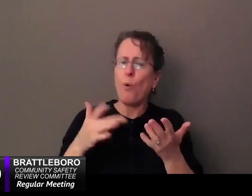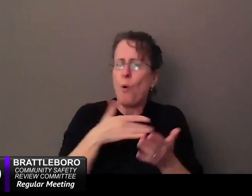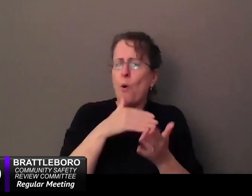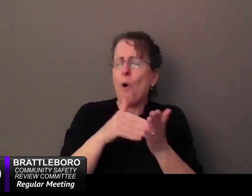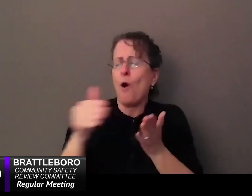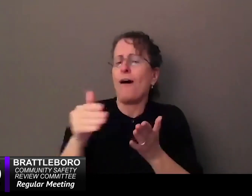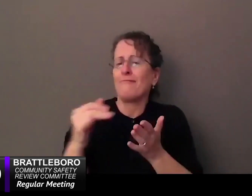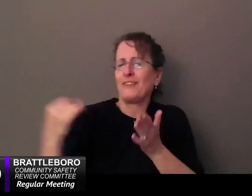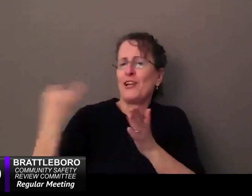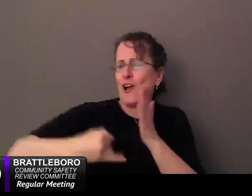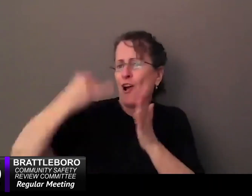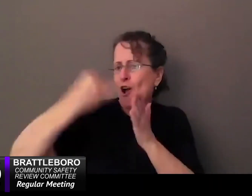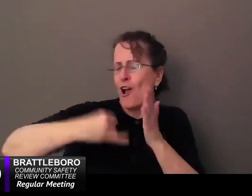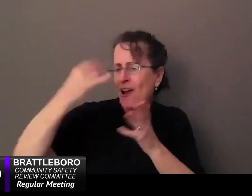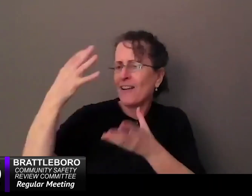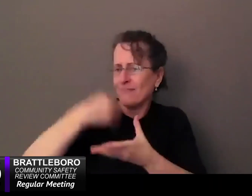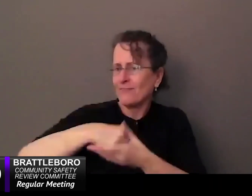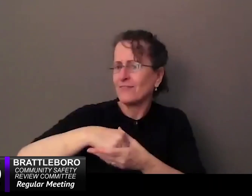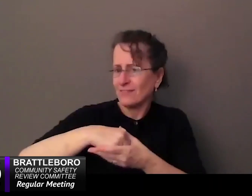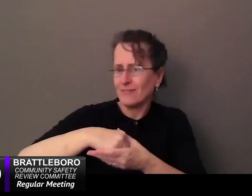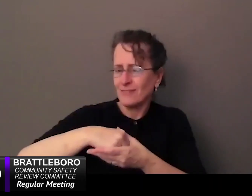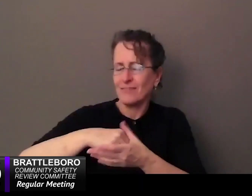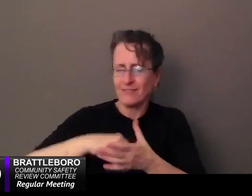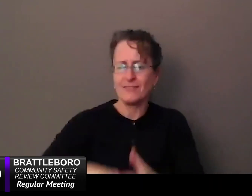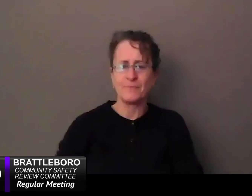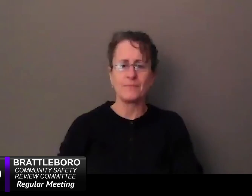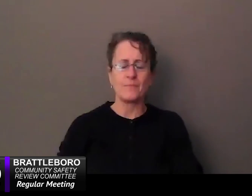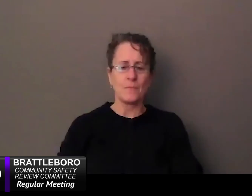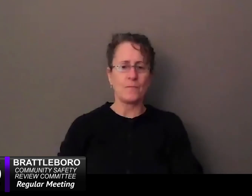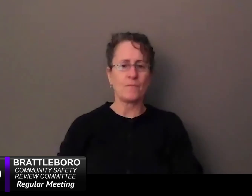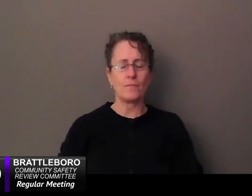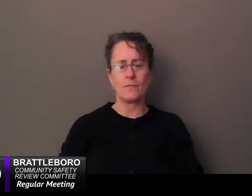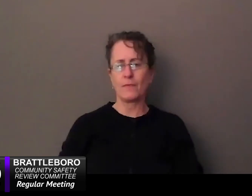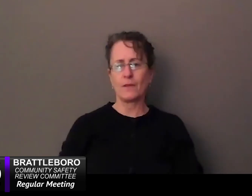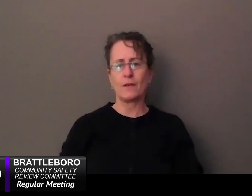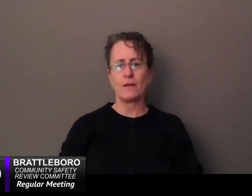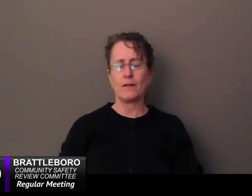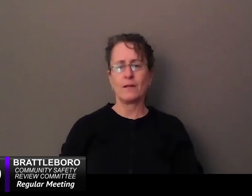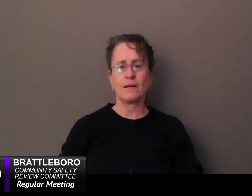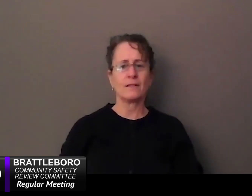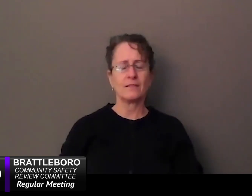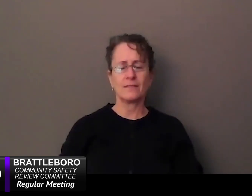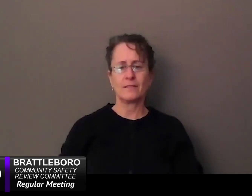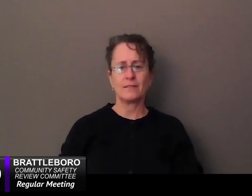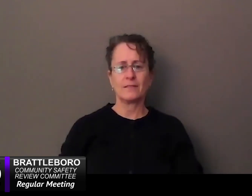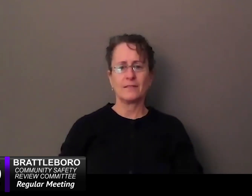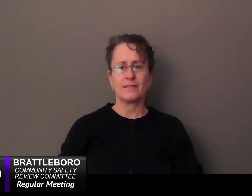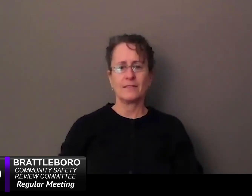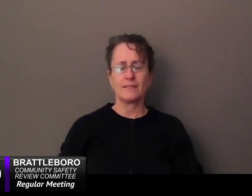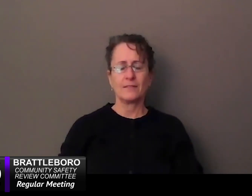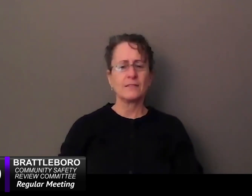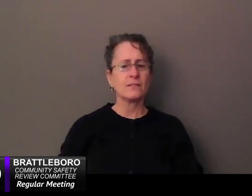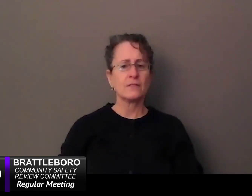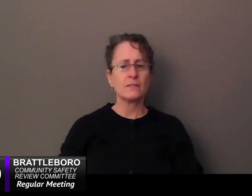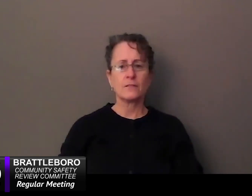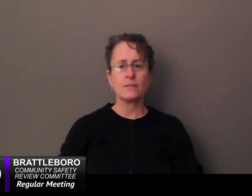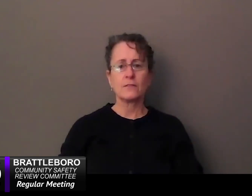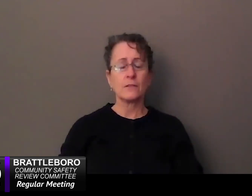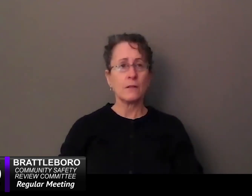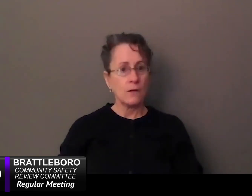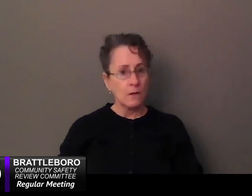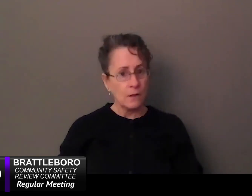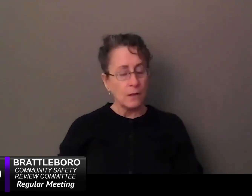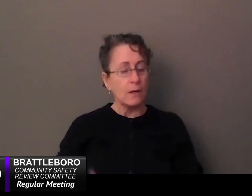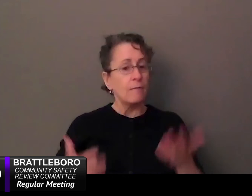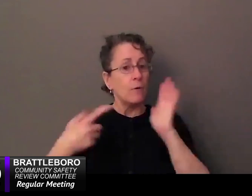a huge, you know, and very valuable and important, you know, I should say, a valuable and important part of our community that may be nonverbal